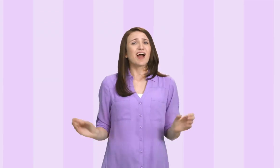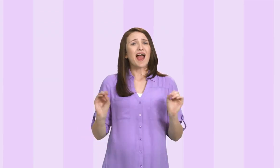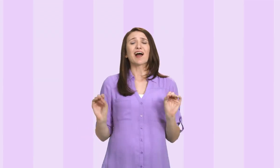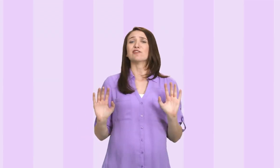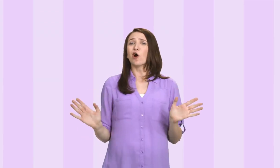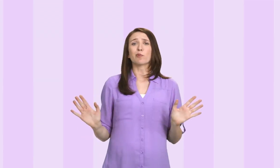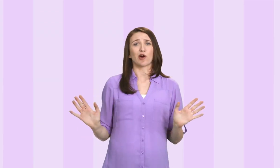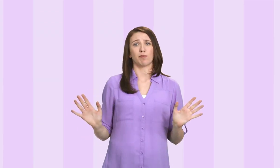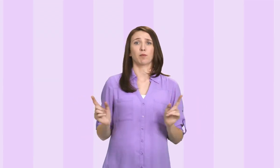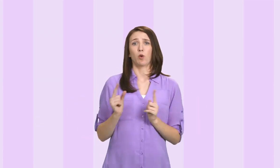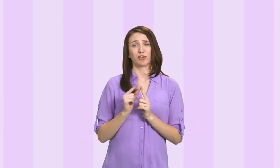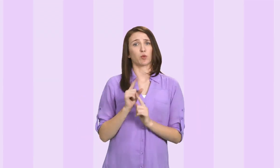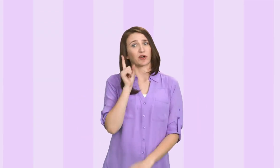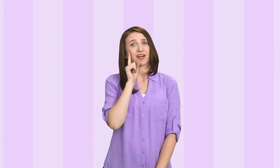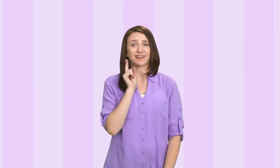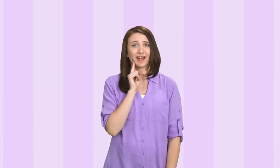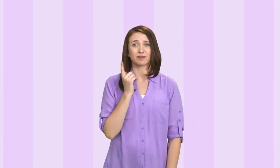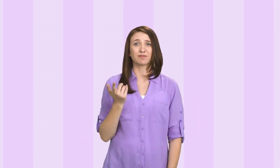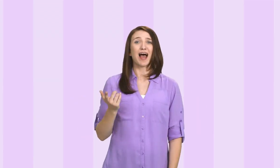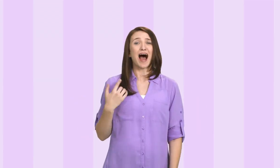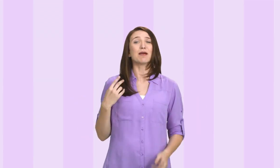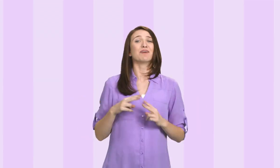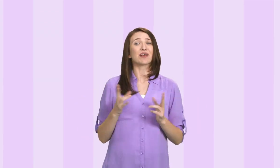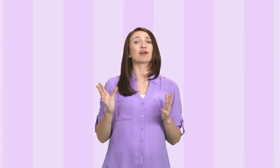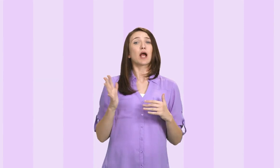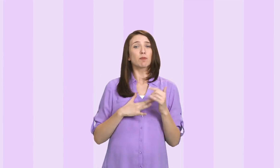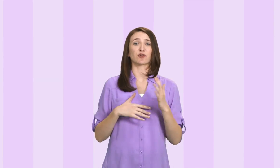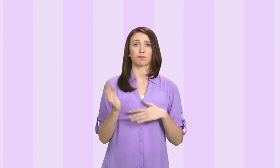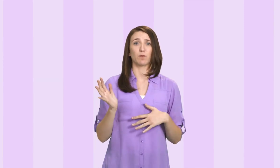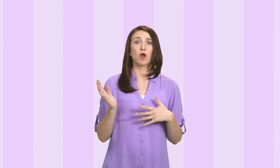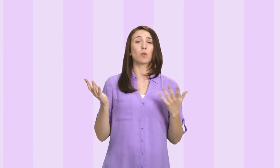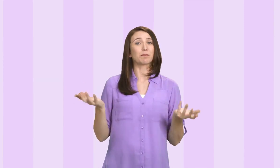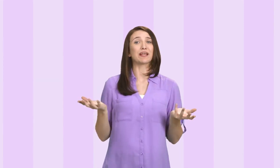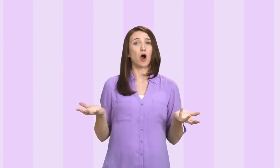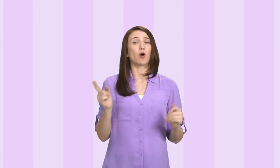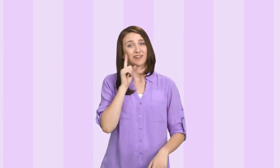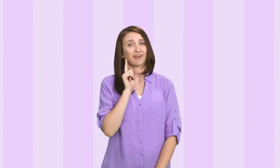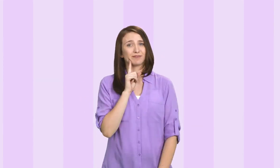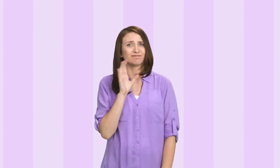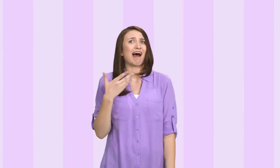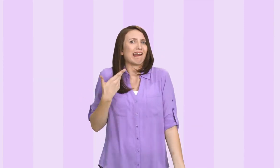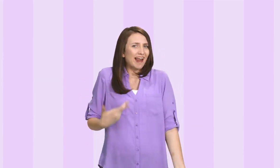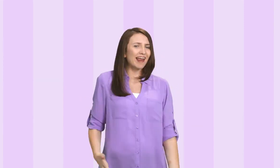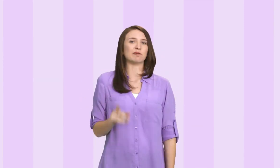I have no problem with the word deaf. I'm very comfortable with being called deaf. I am